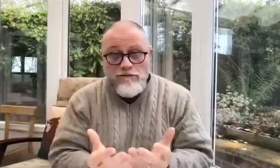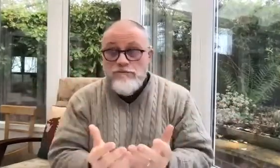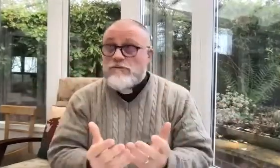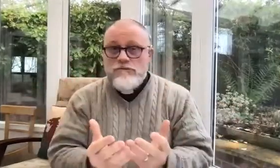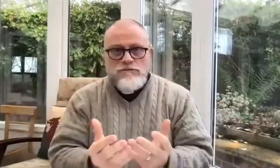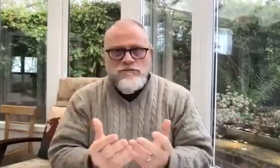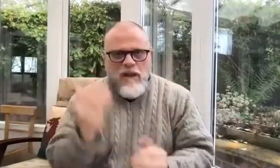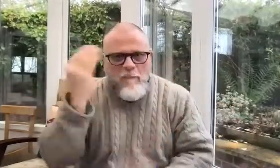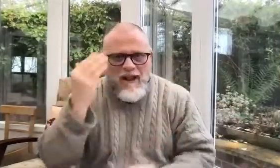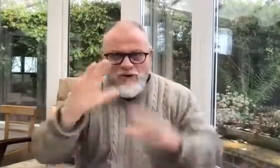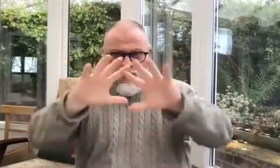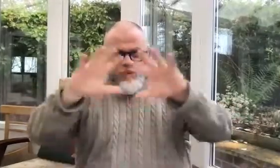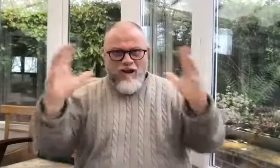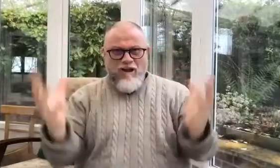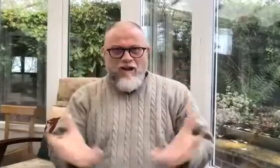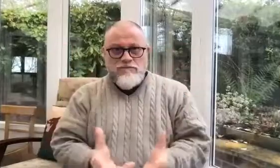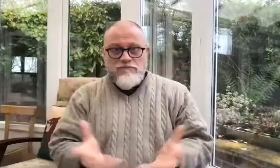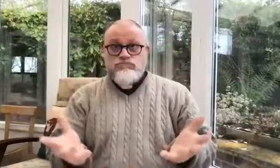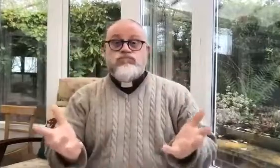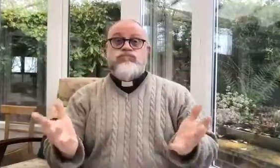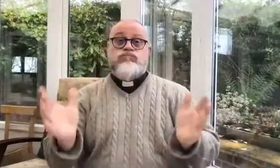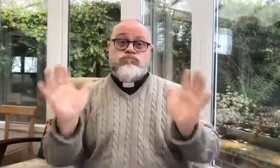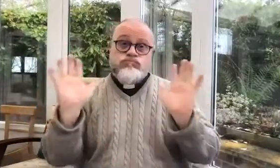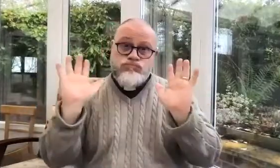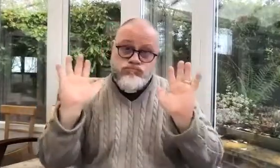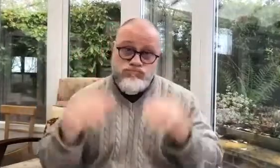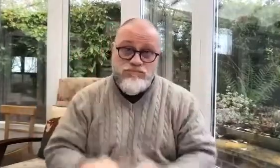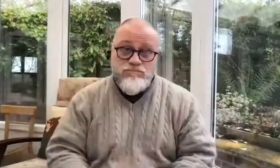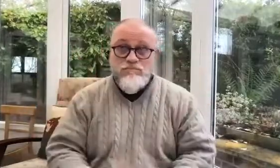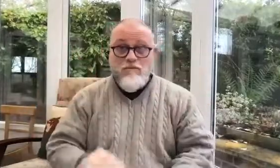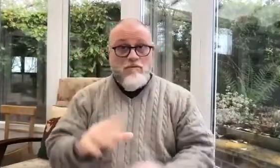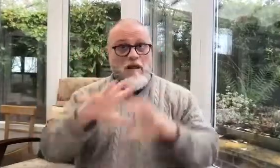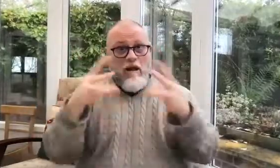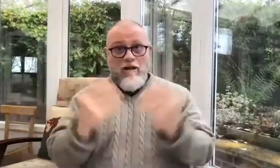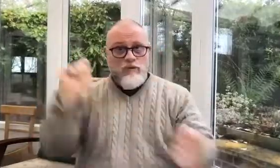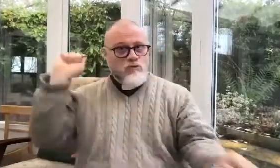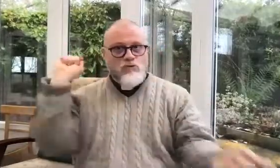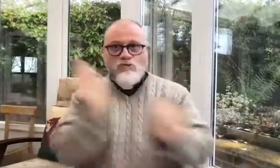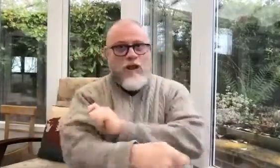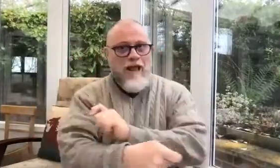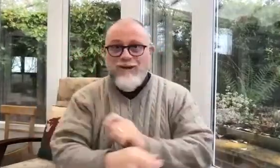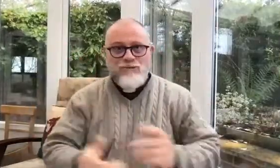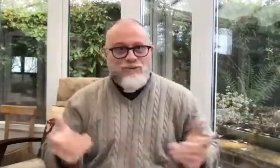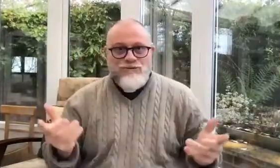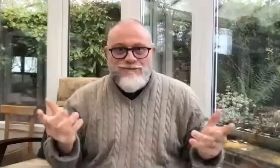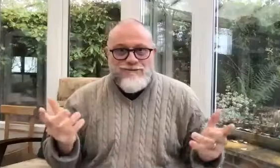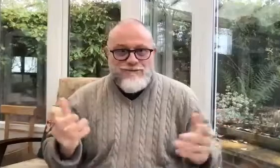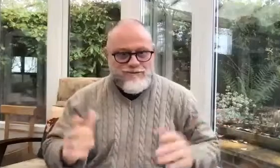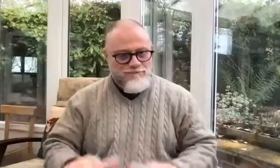how it's hit the world. Imagine the whole world has been affected and it's changed